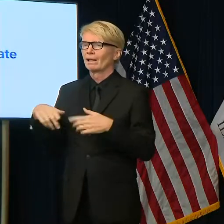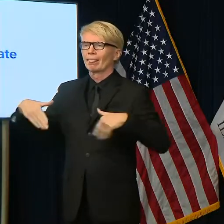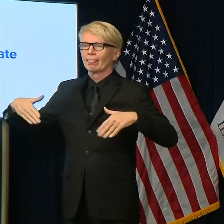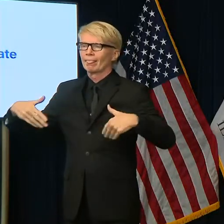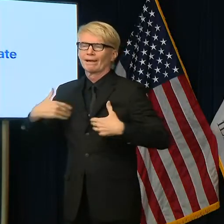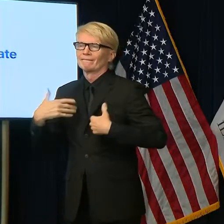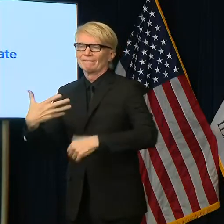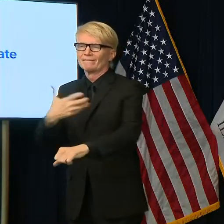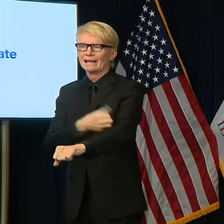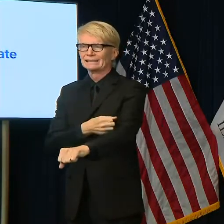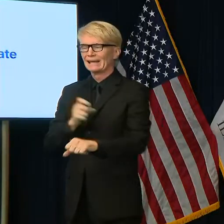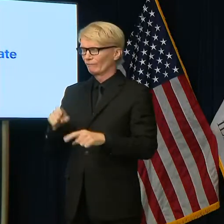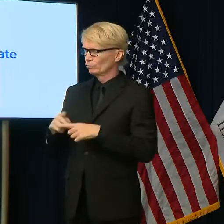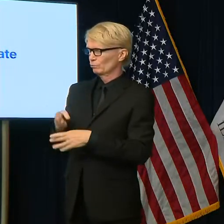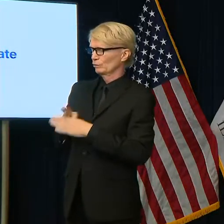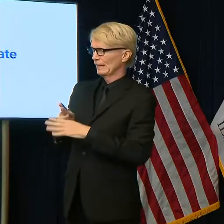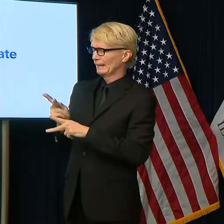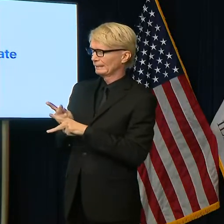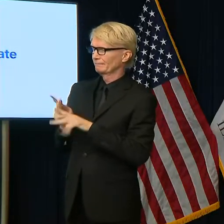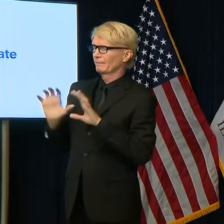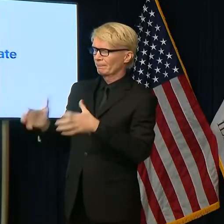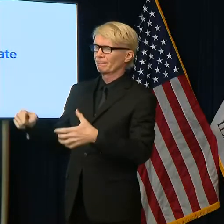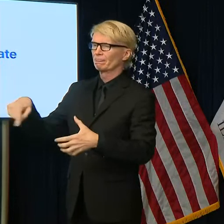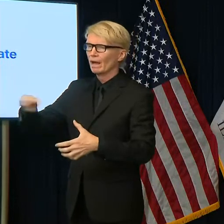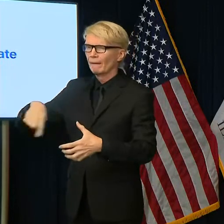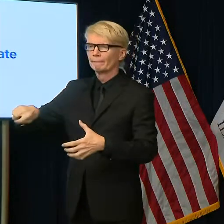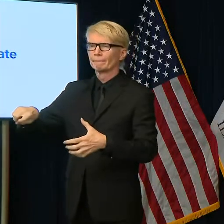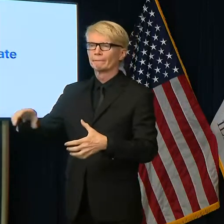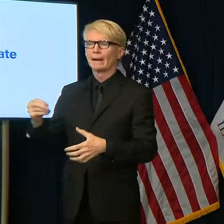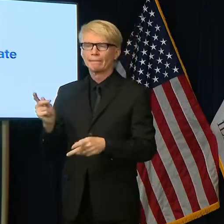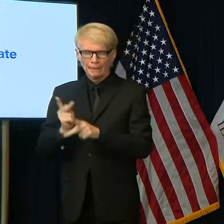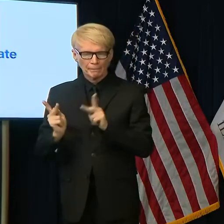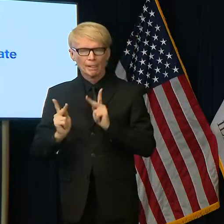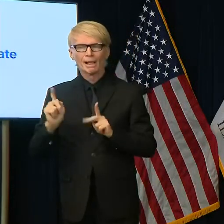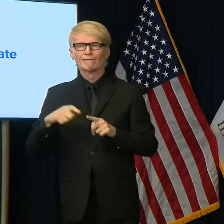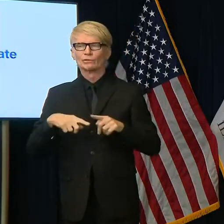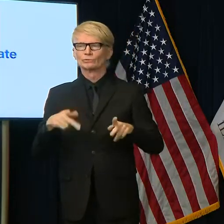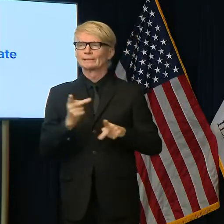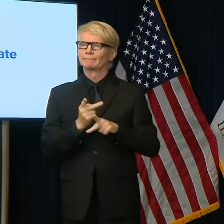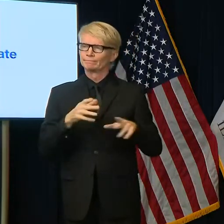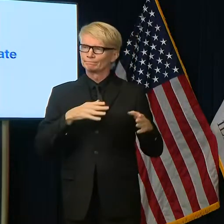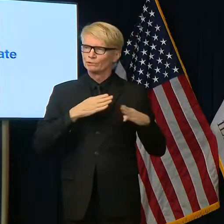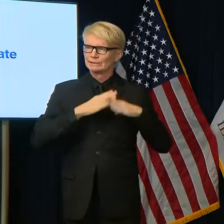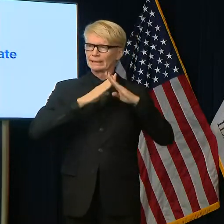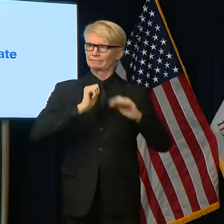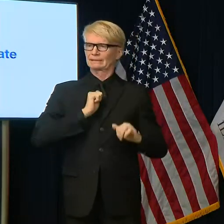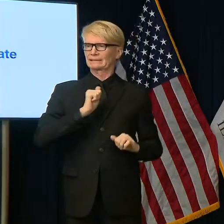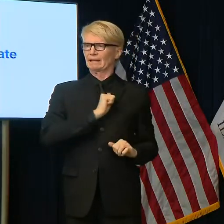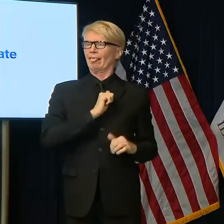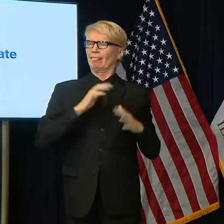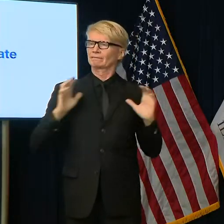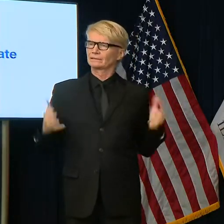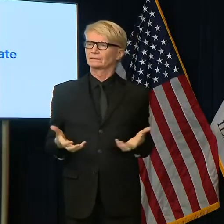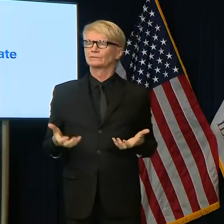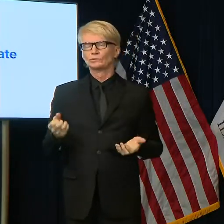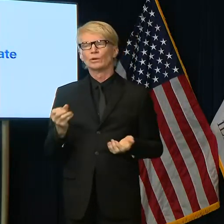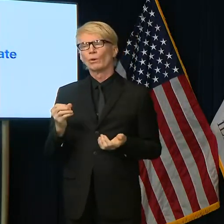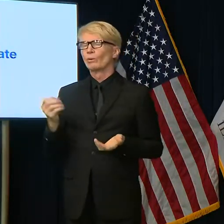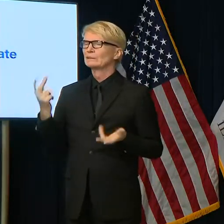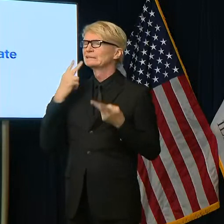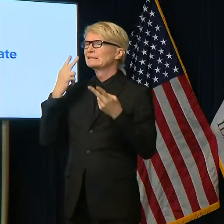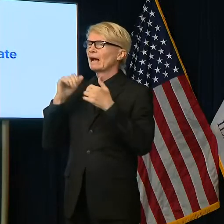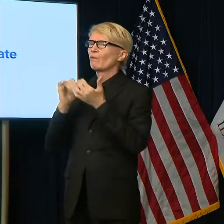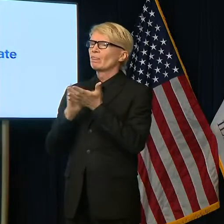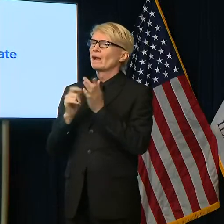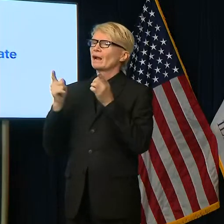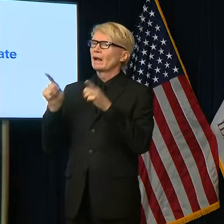need to protect themselves. And so I think we'll see how that develops. But I'm very hopeful. And in terms